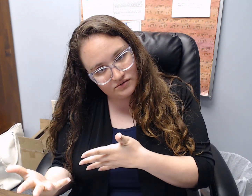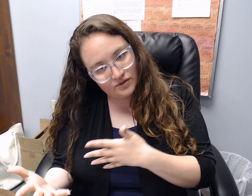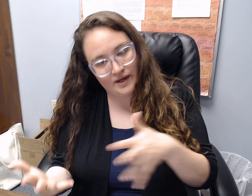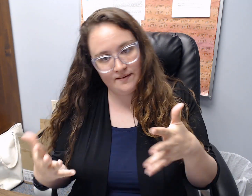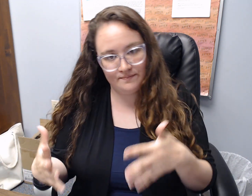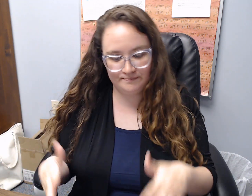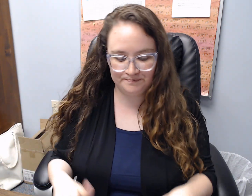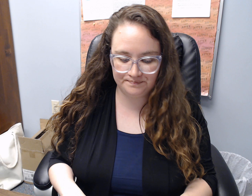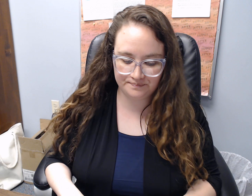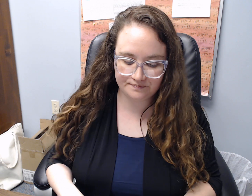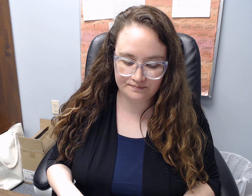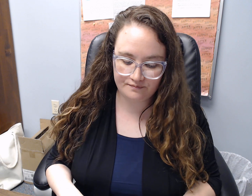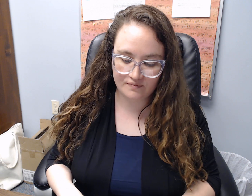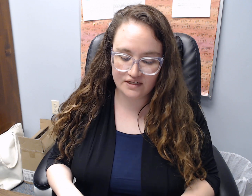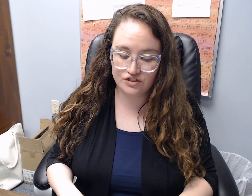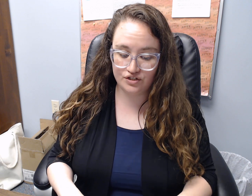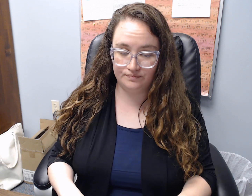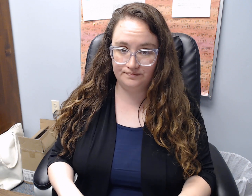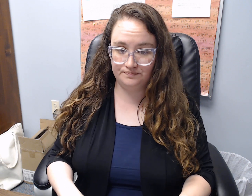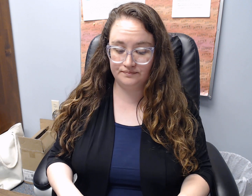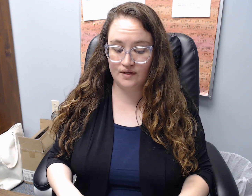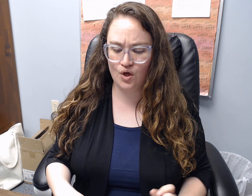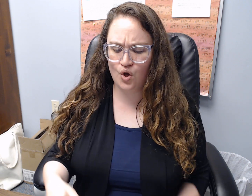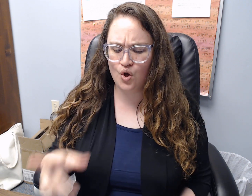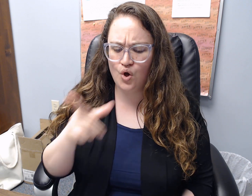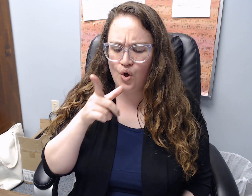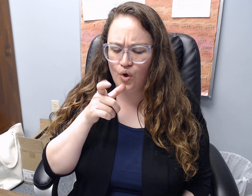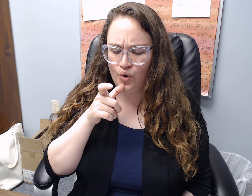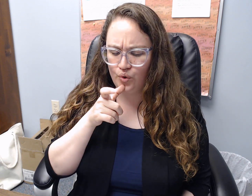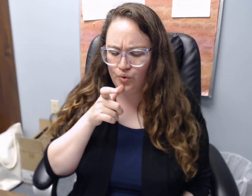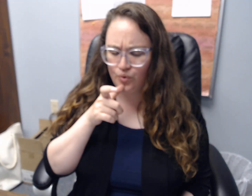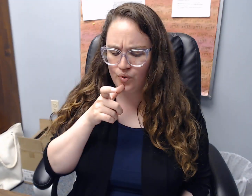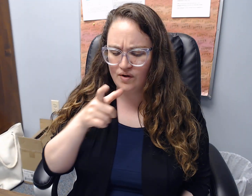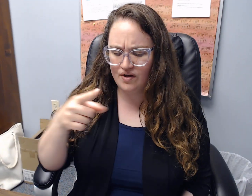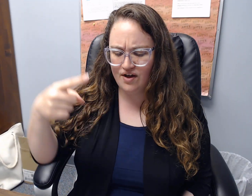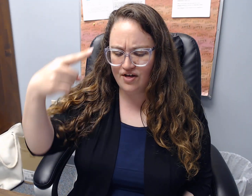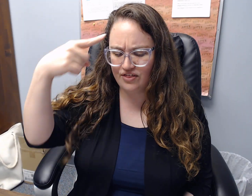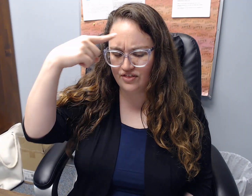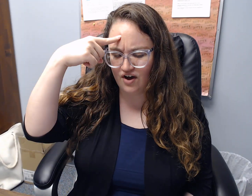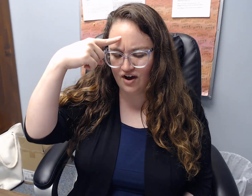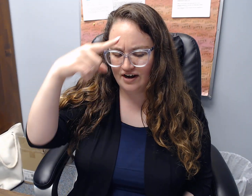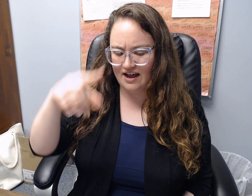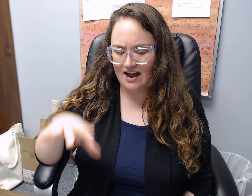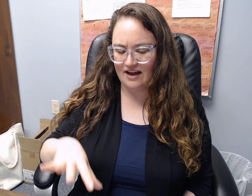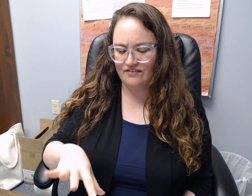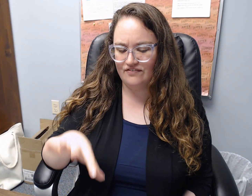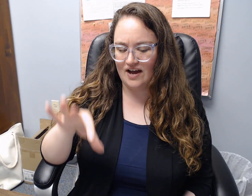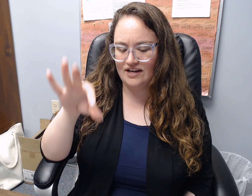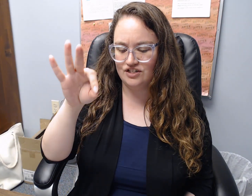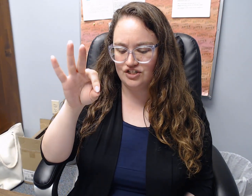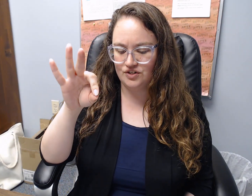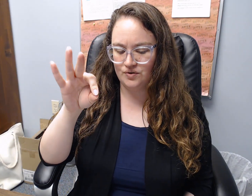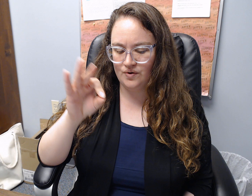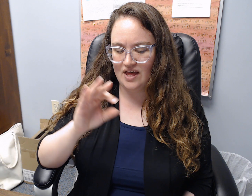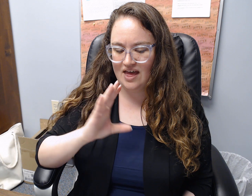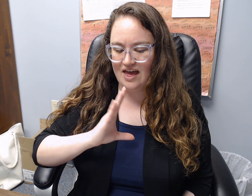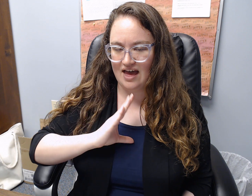Okay? So, who thought I'd find you at